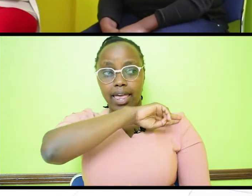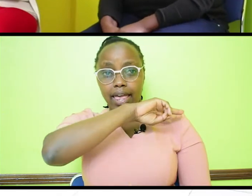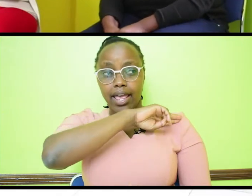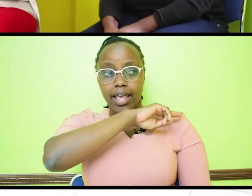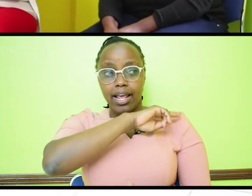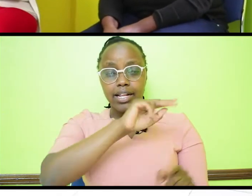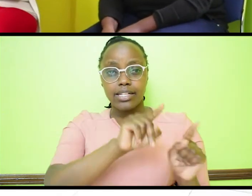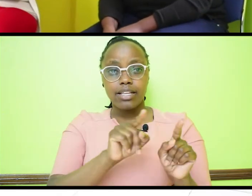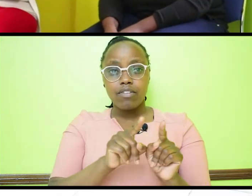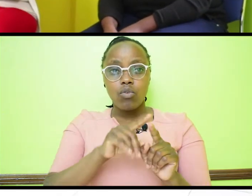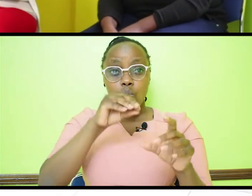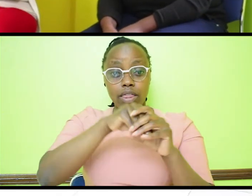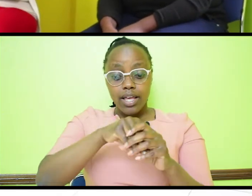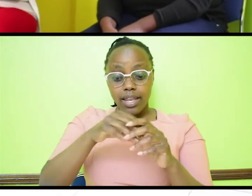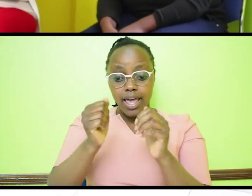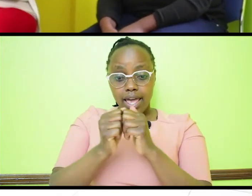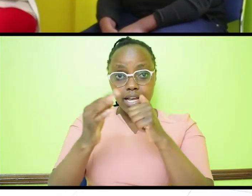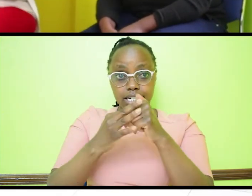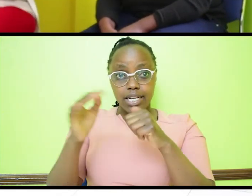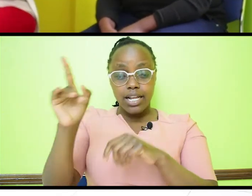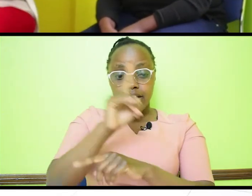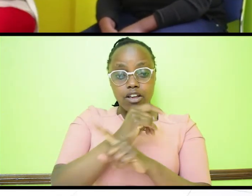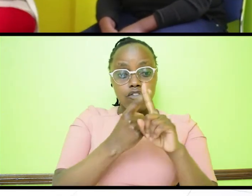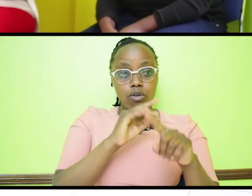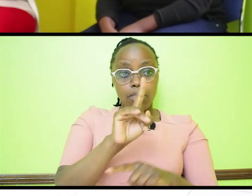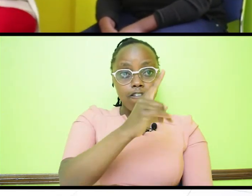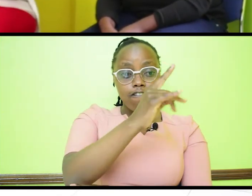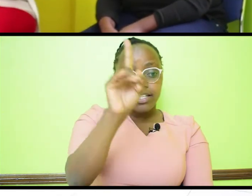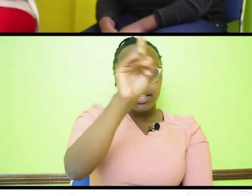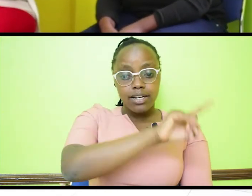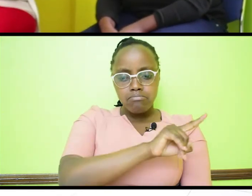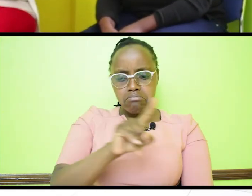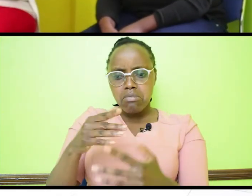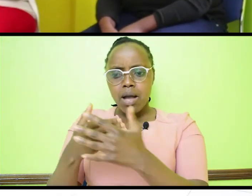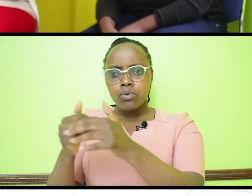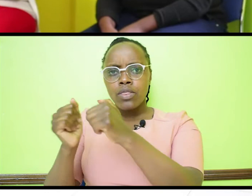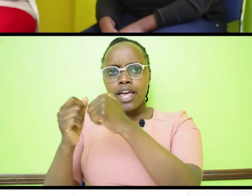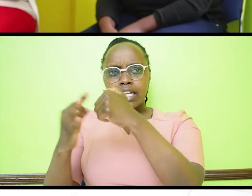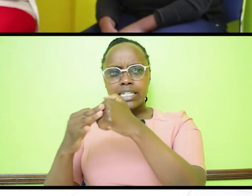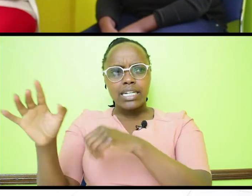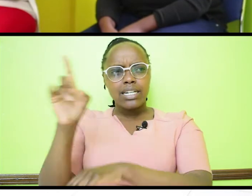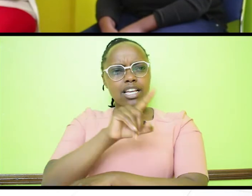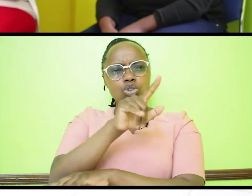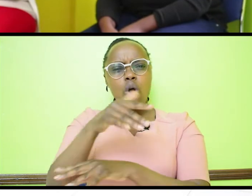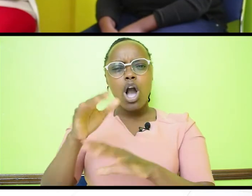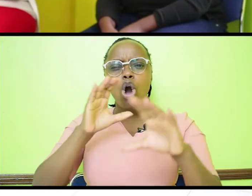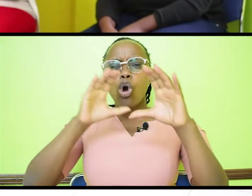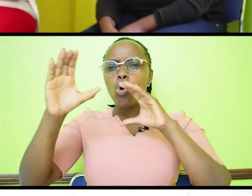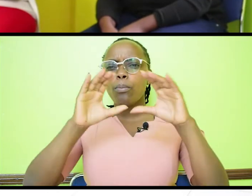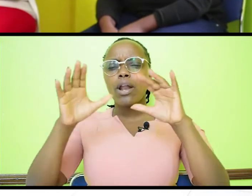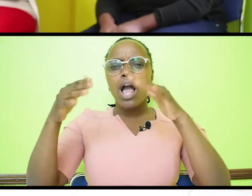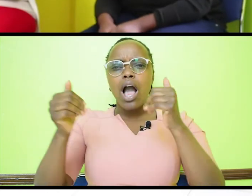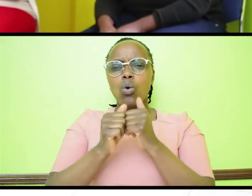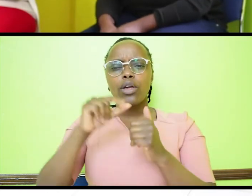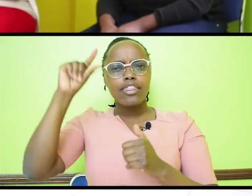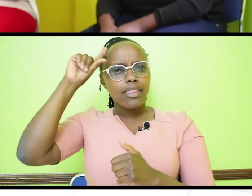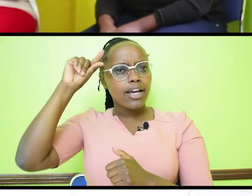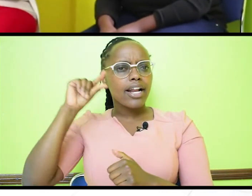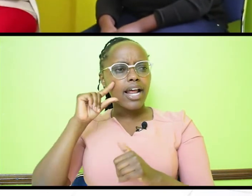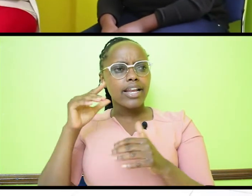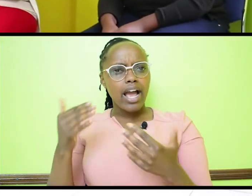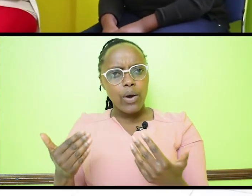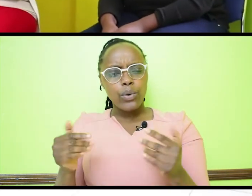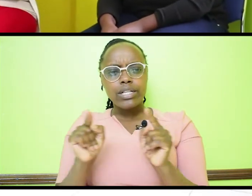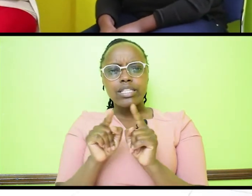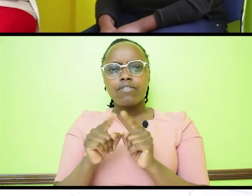Helen, within the 18 days, between day 1 to day 18, how are you communicating with